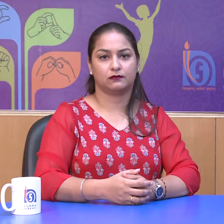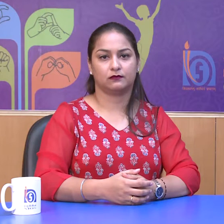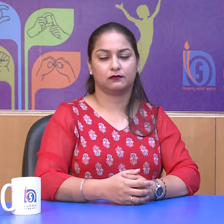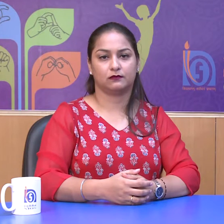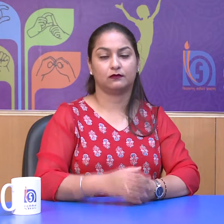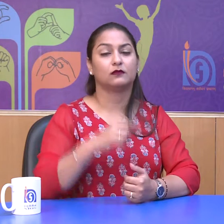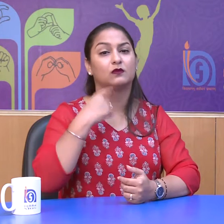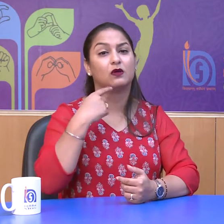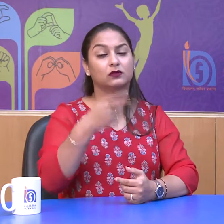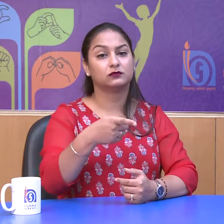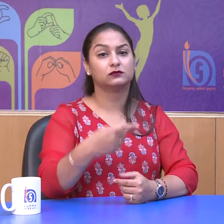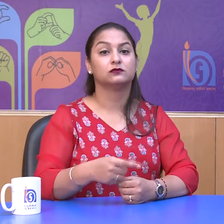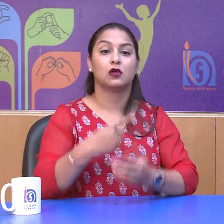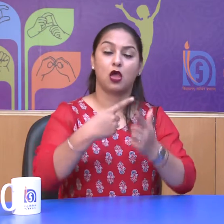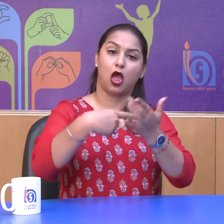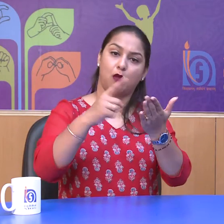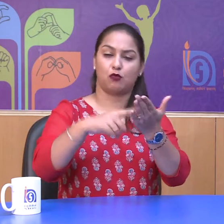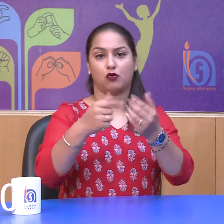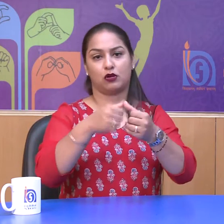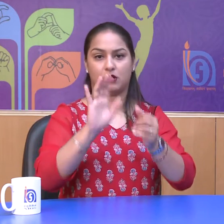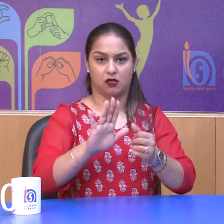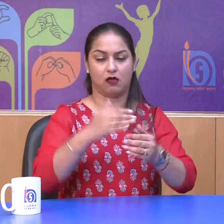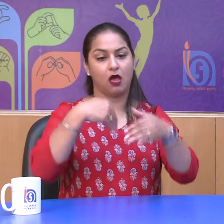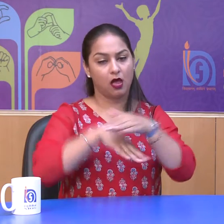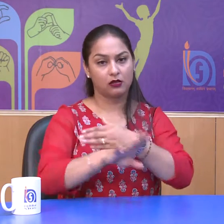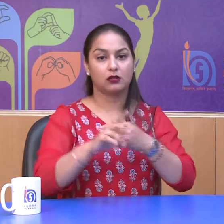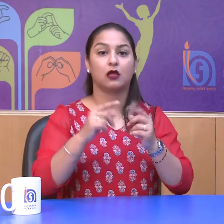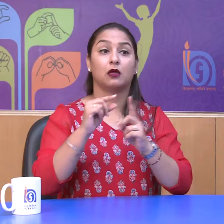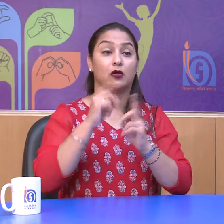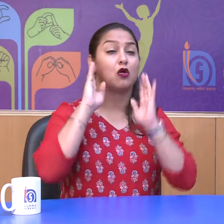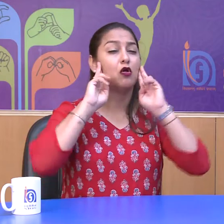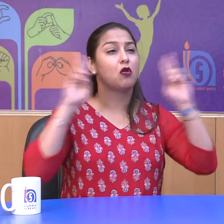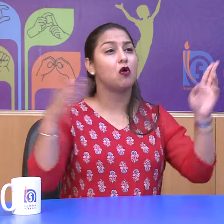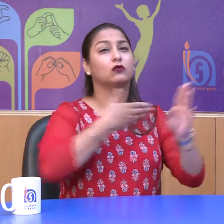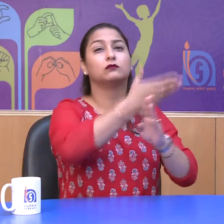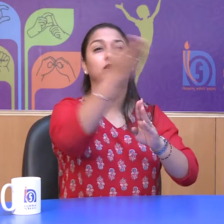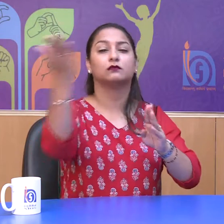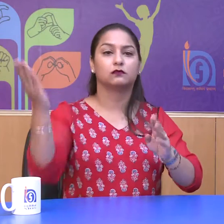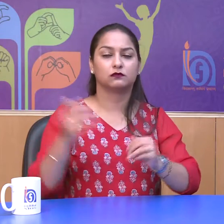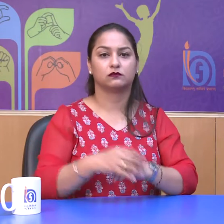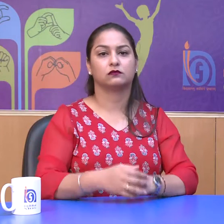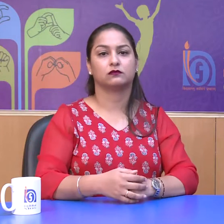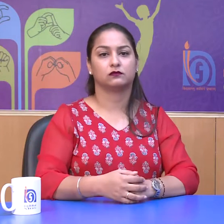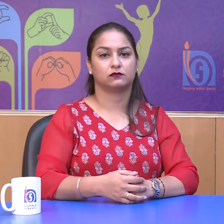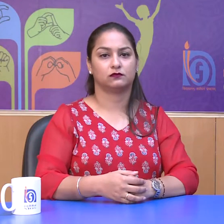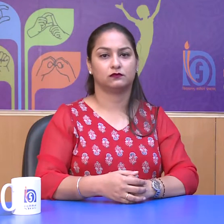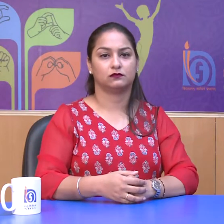was attributed to the reputed Siddhas or the sages who